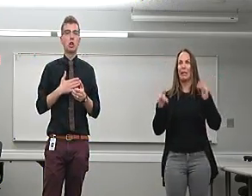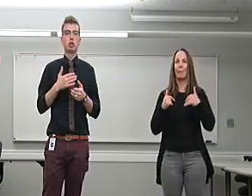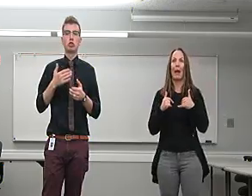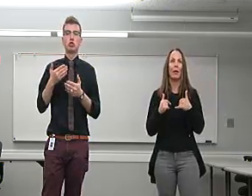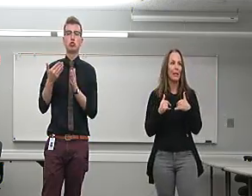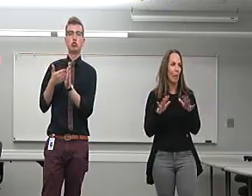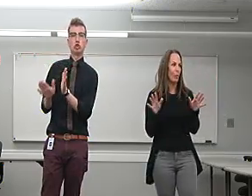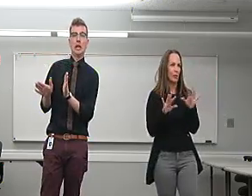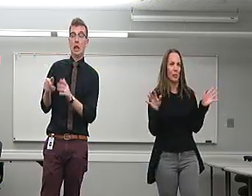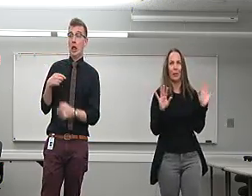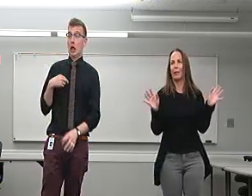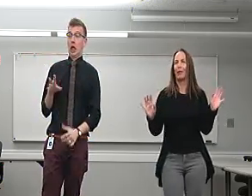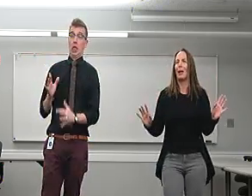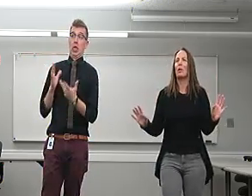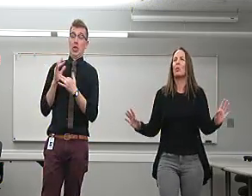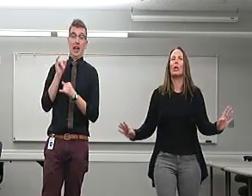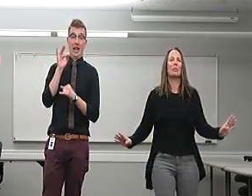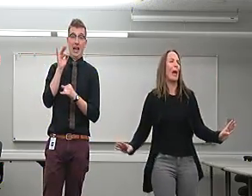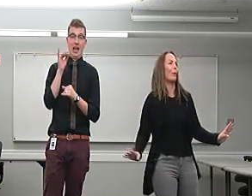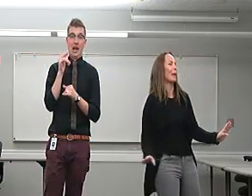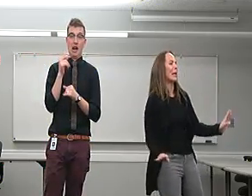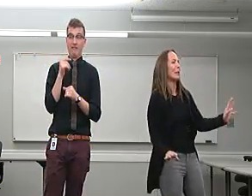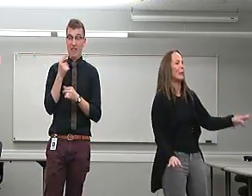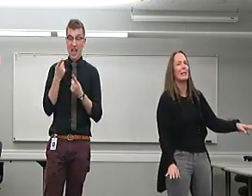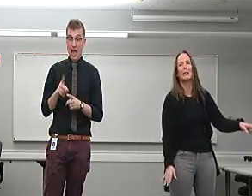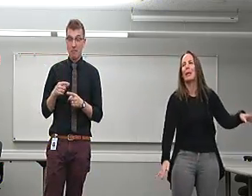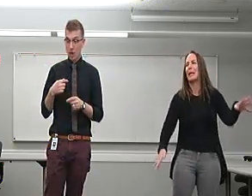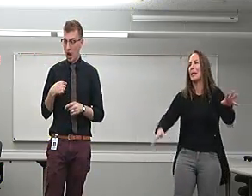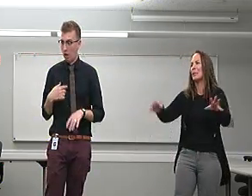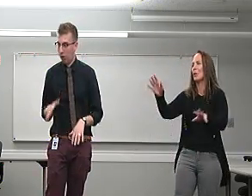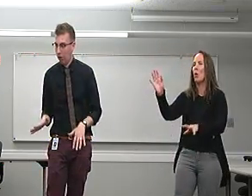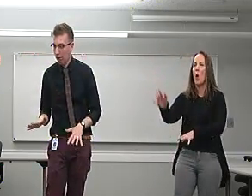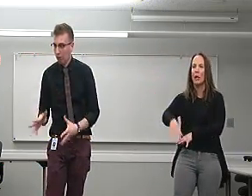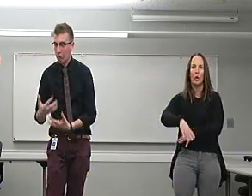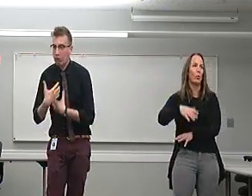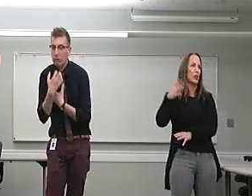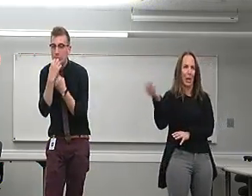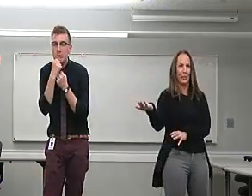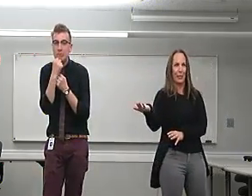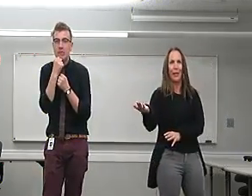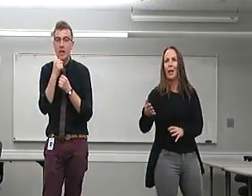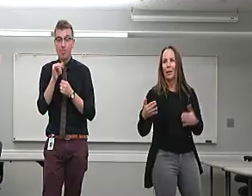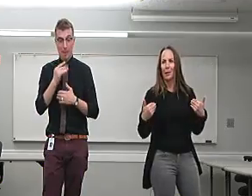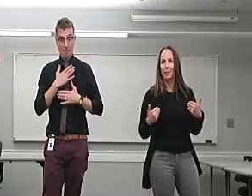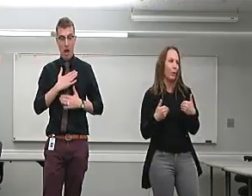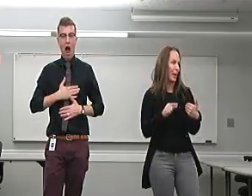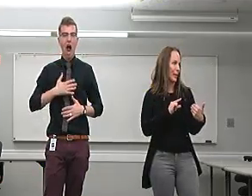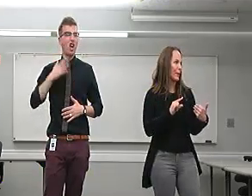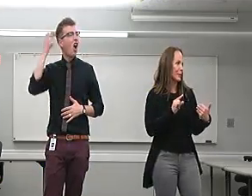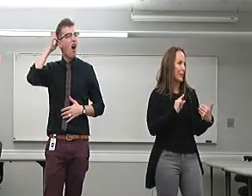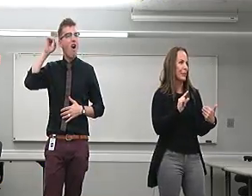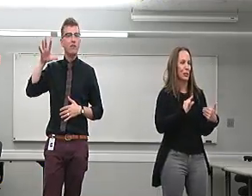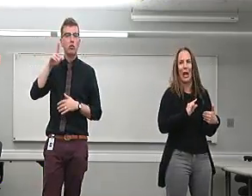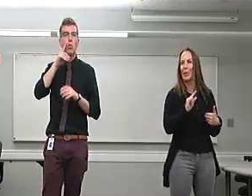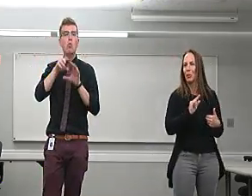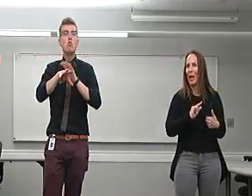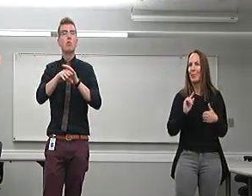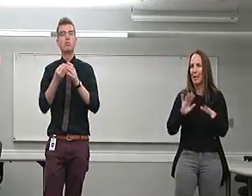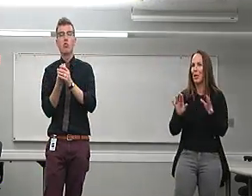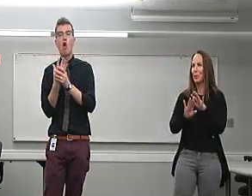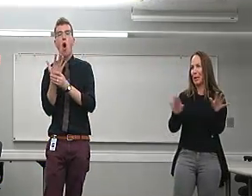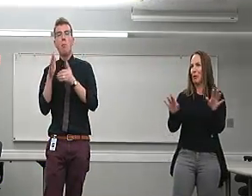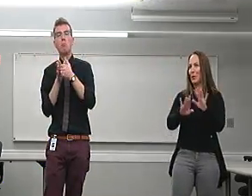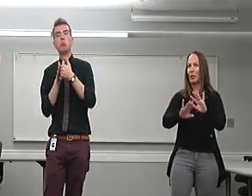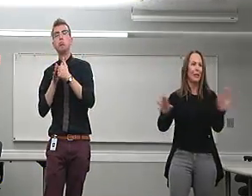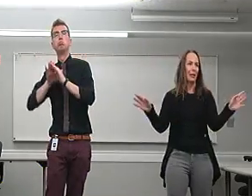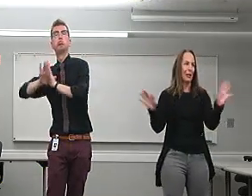just been like, I'm the worst parent. I implanted my kid, and they're the one who rejected it. This is right. Guilt, shame, terrible,